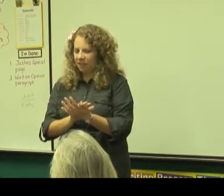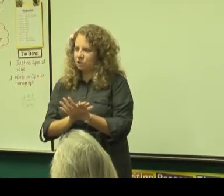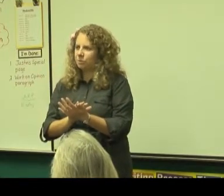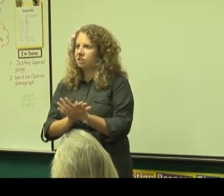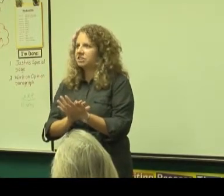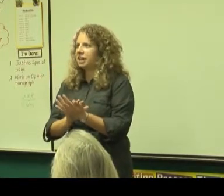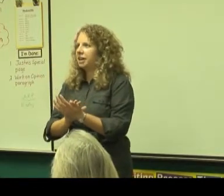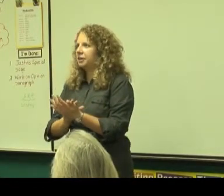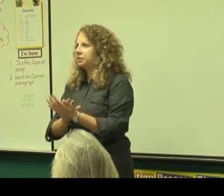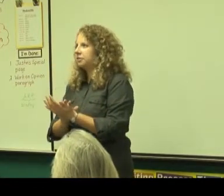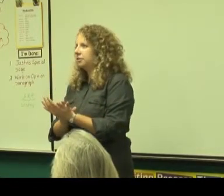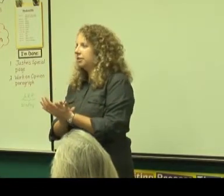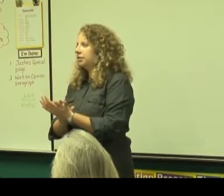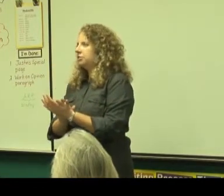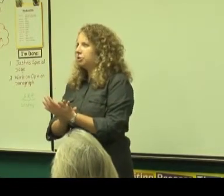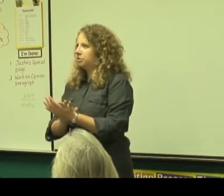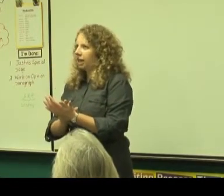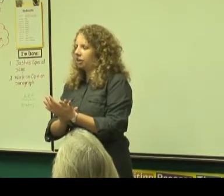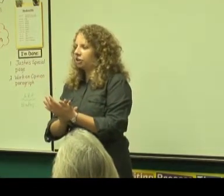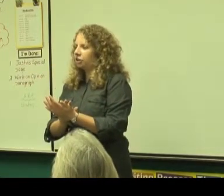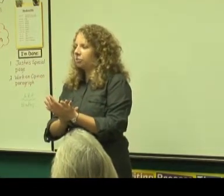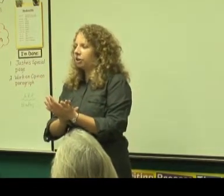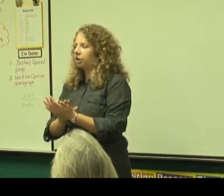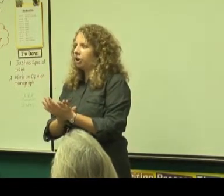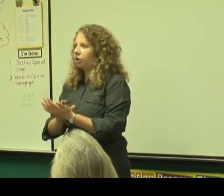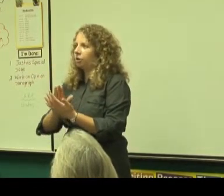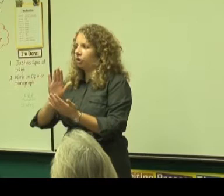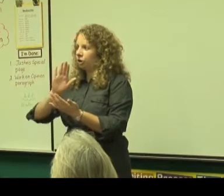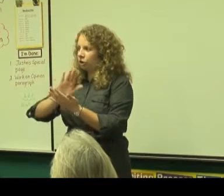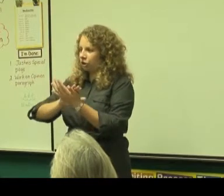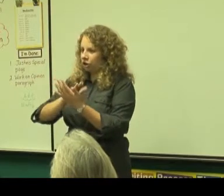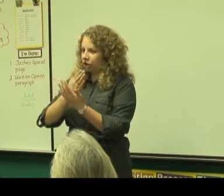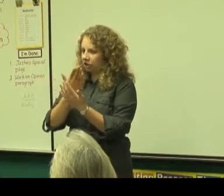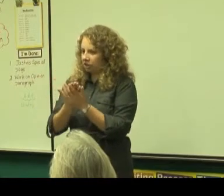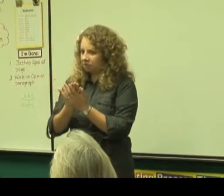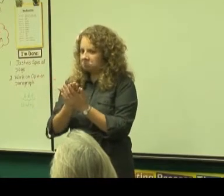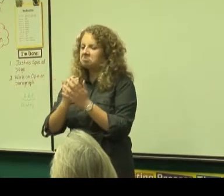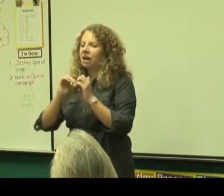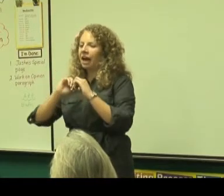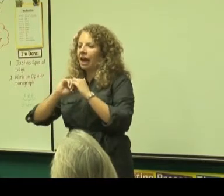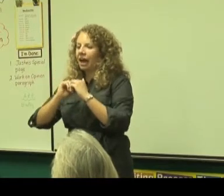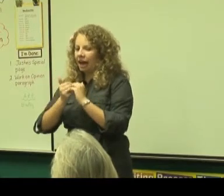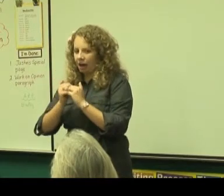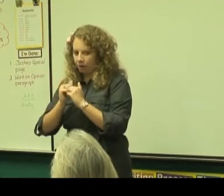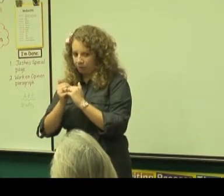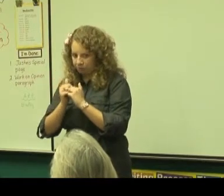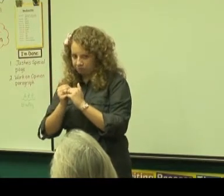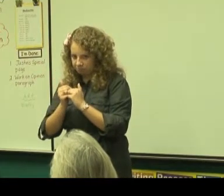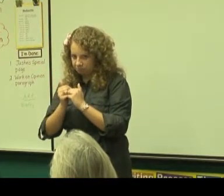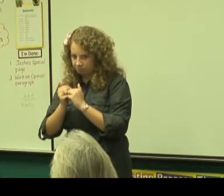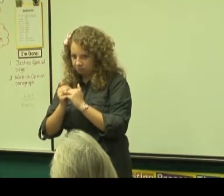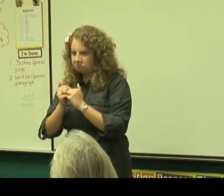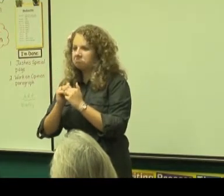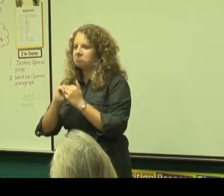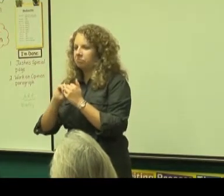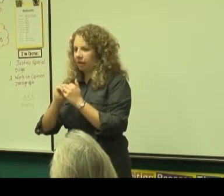okay, so we could say knows how to cook. We could go cook how.